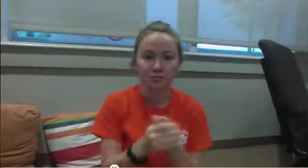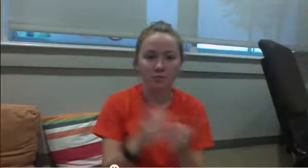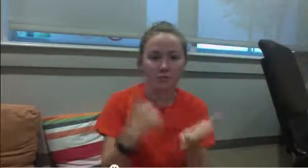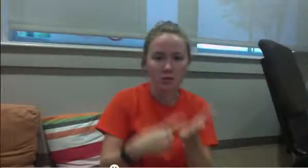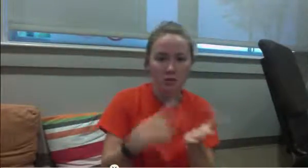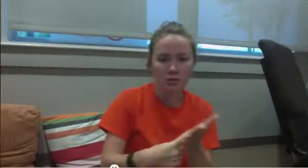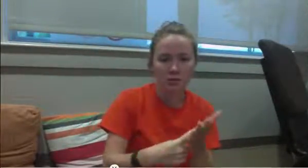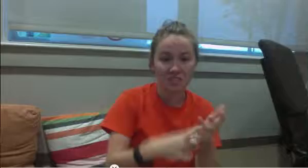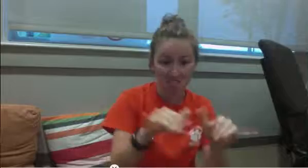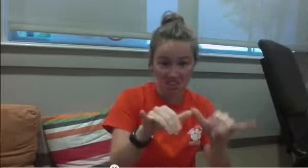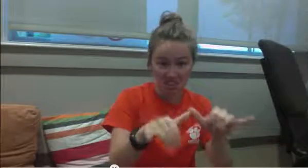about space.